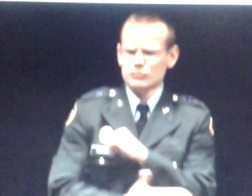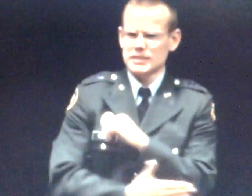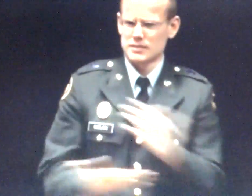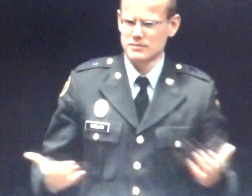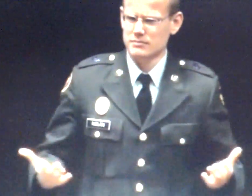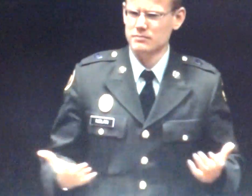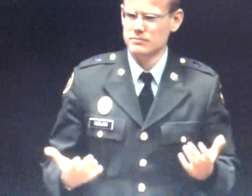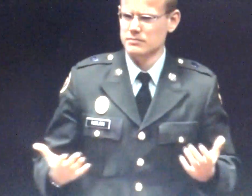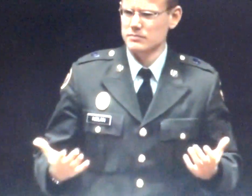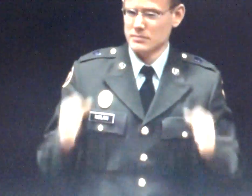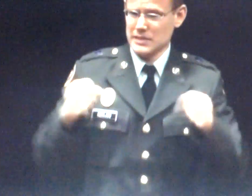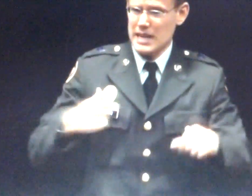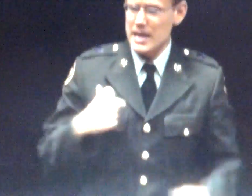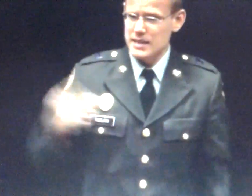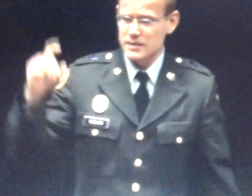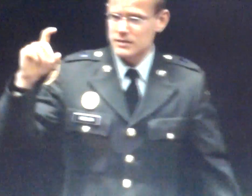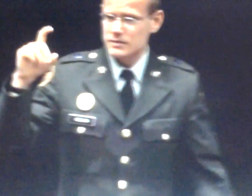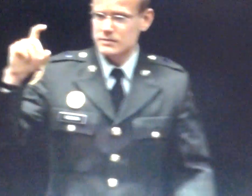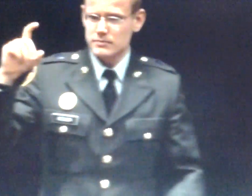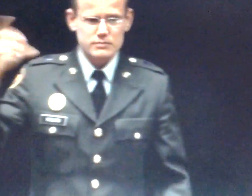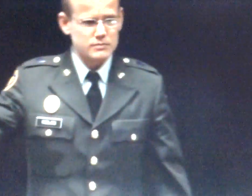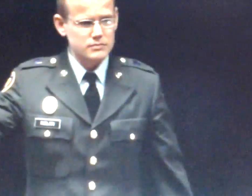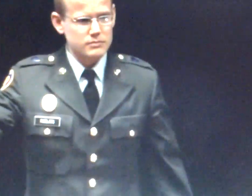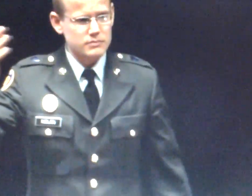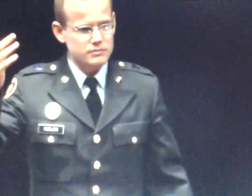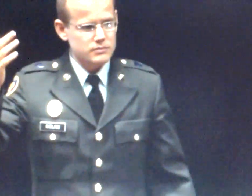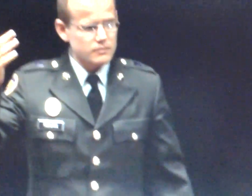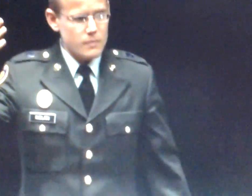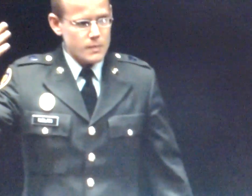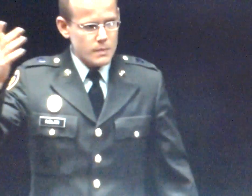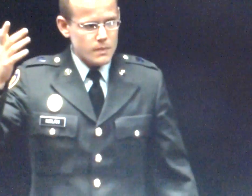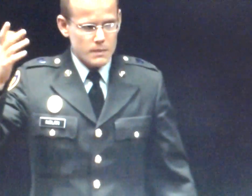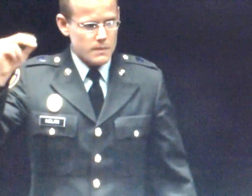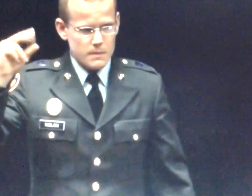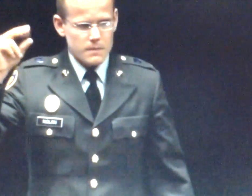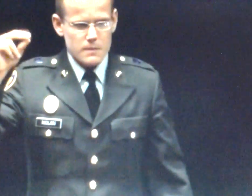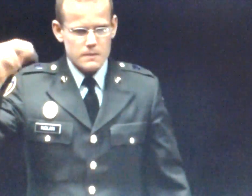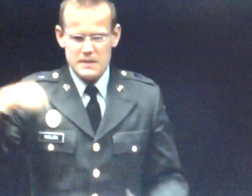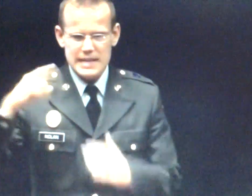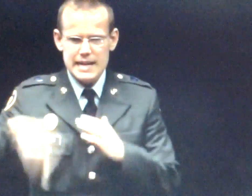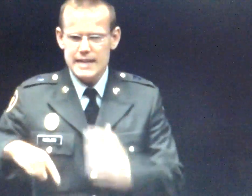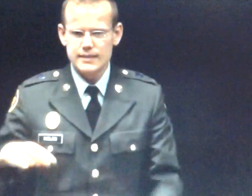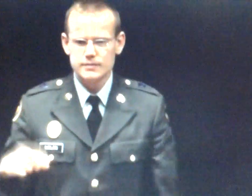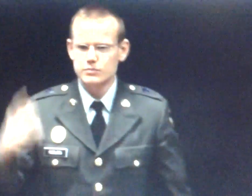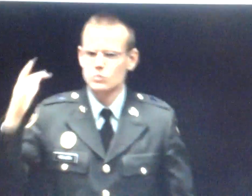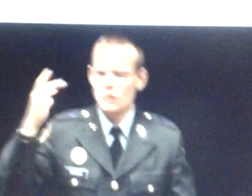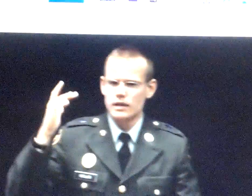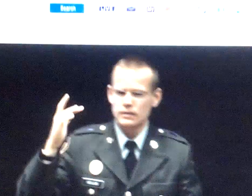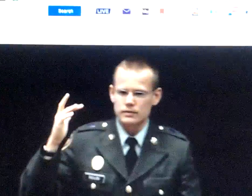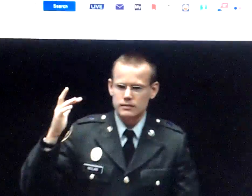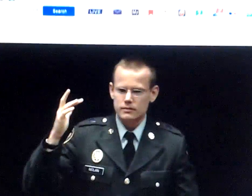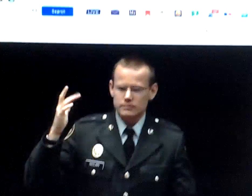I'm sure you all have family that was in World War II, same as I have.